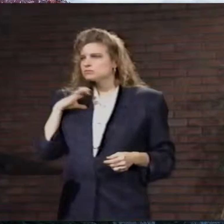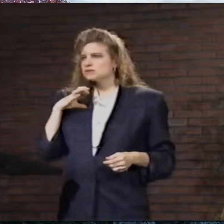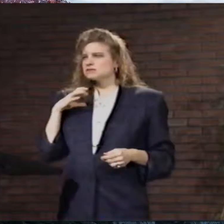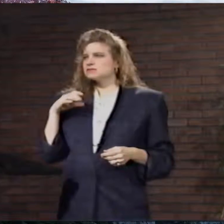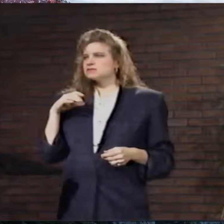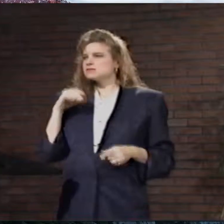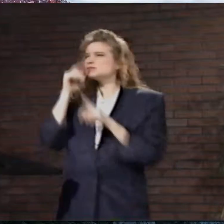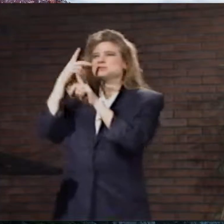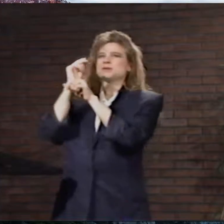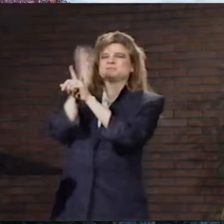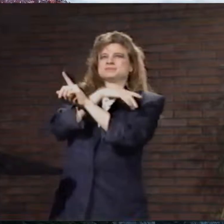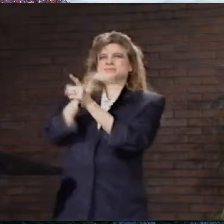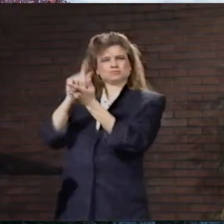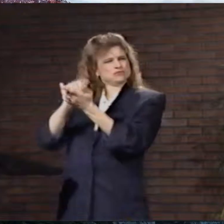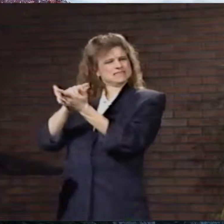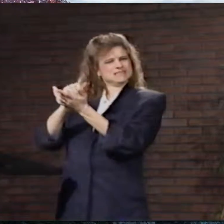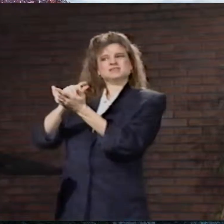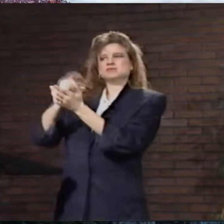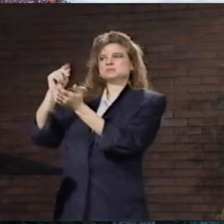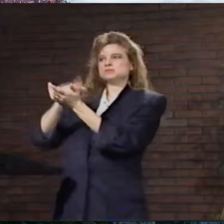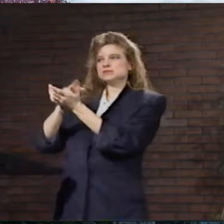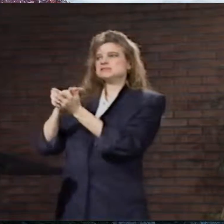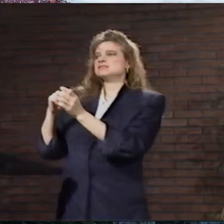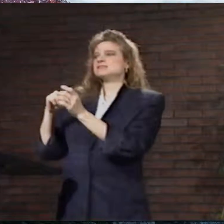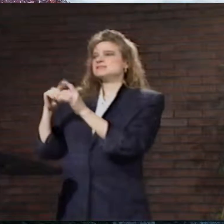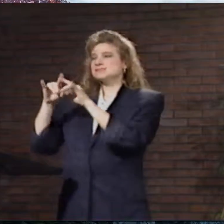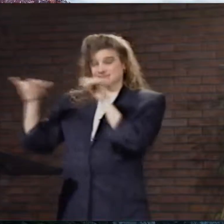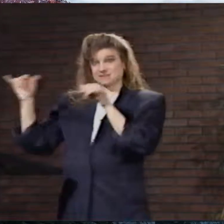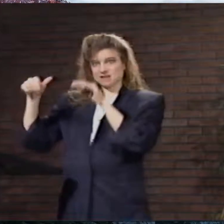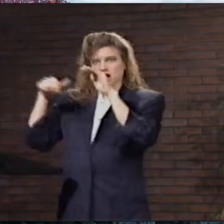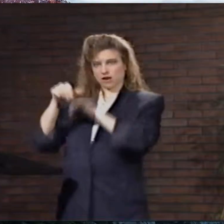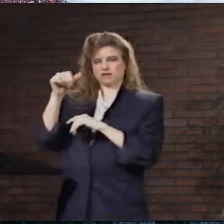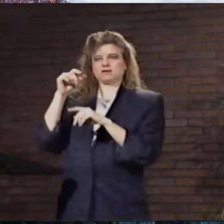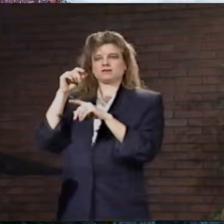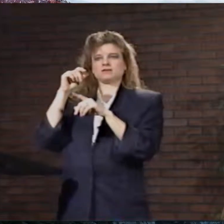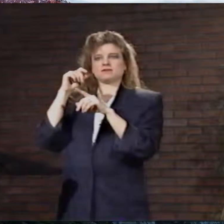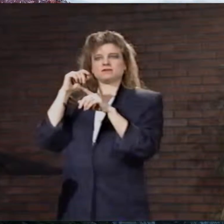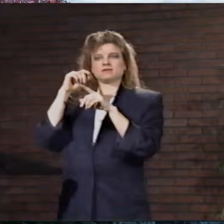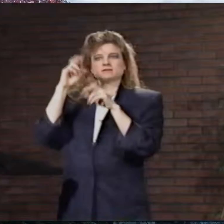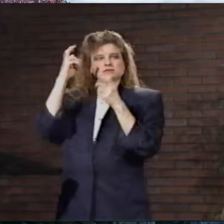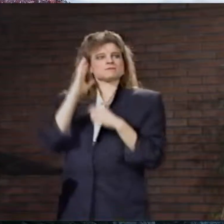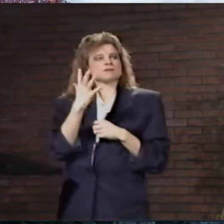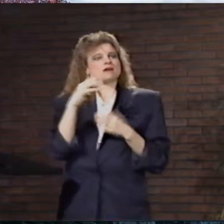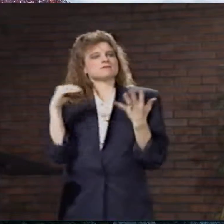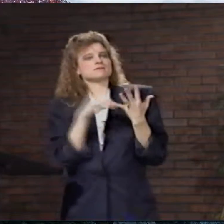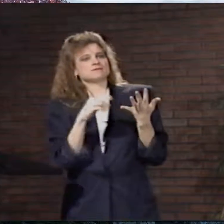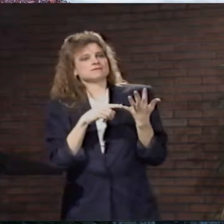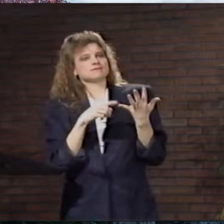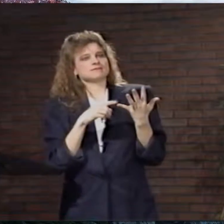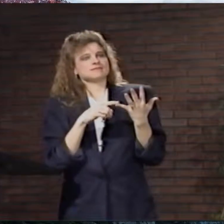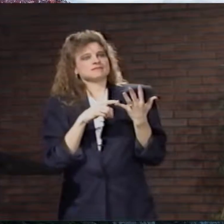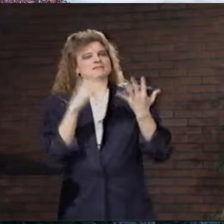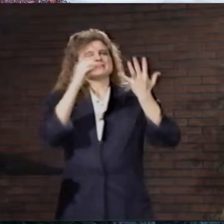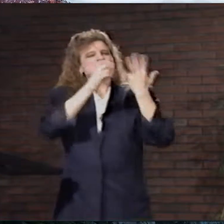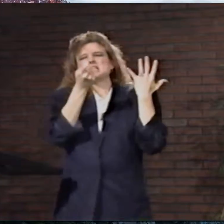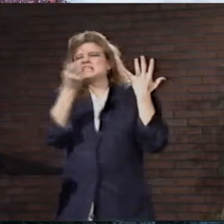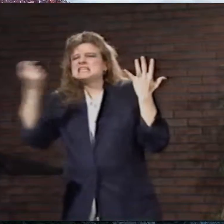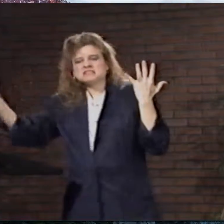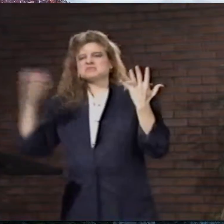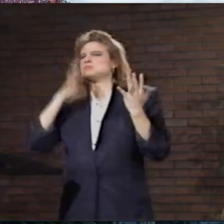I'm talking about legislation, like Congress members or newspapers.